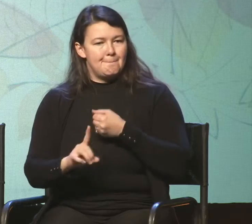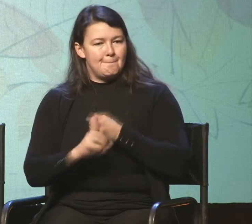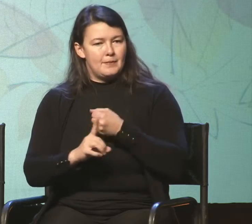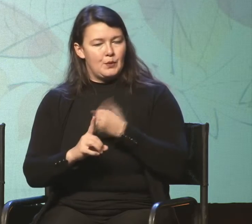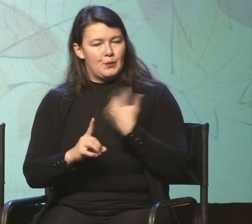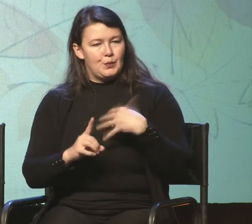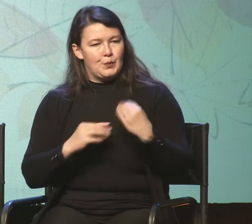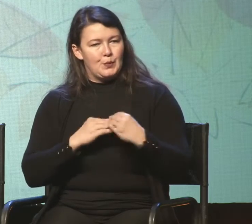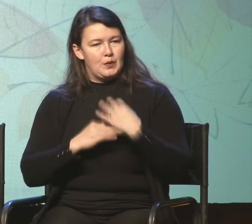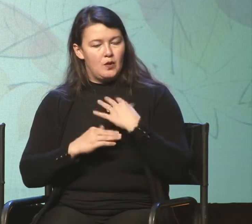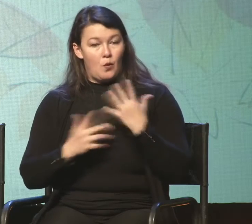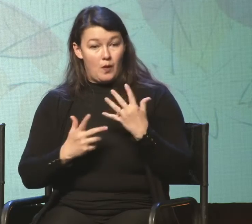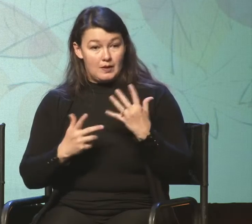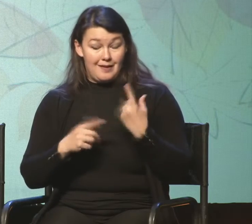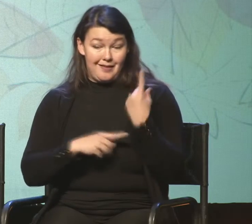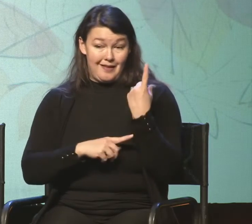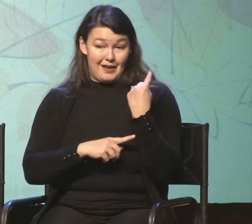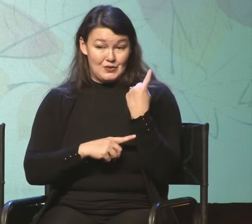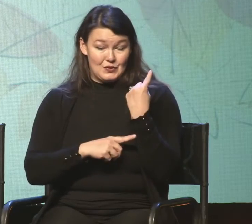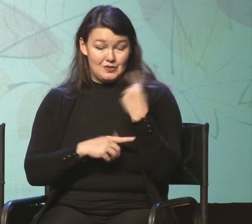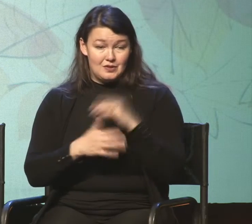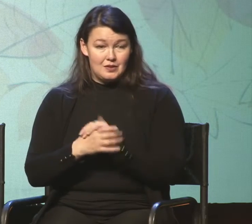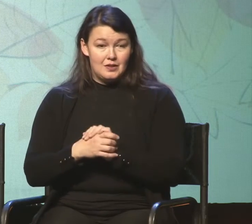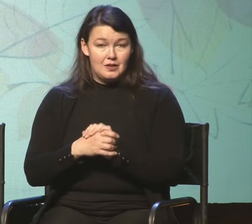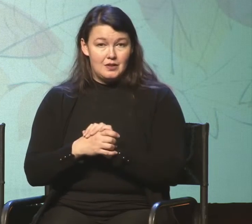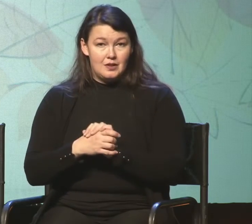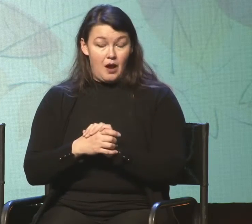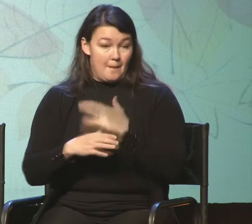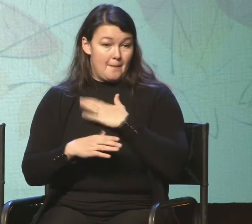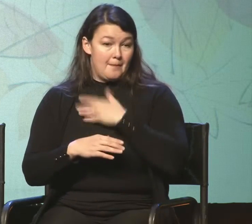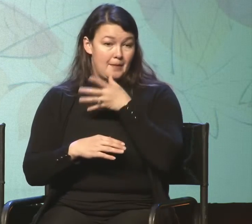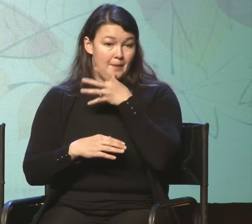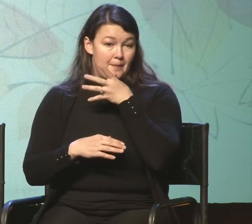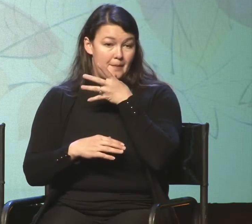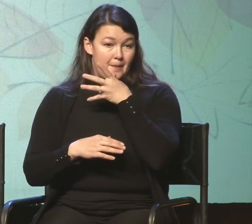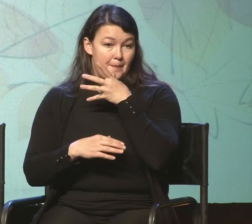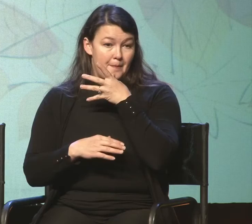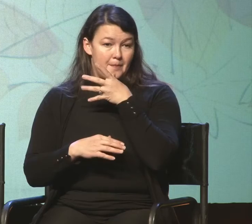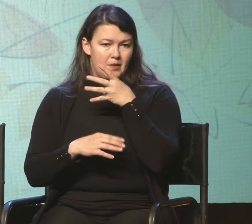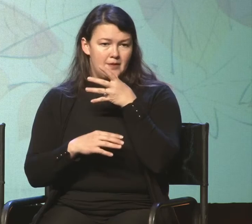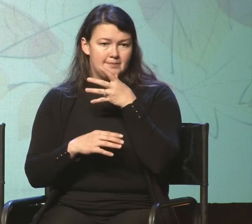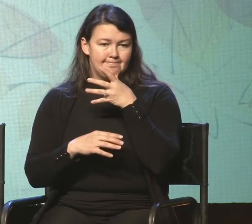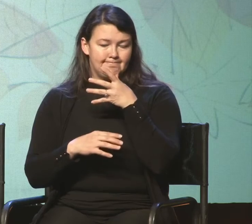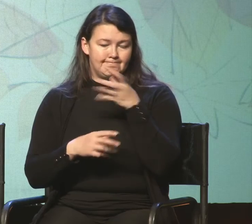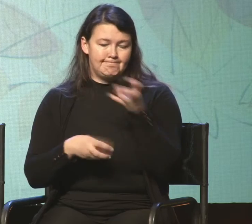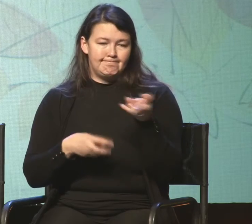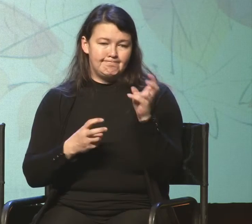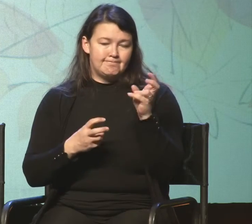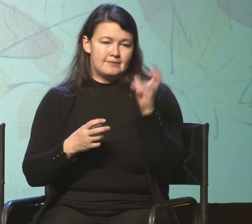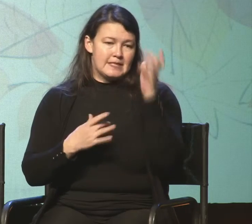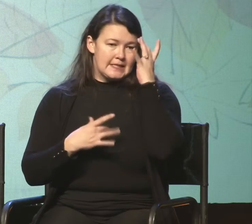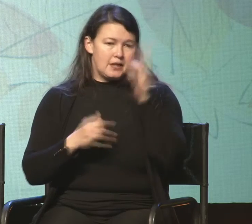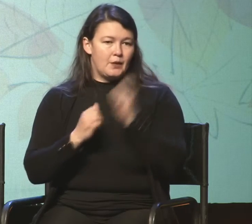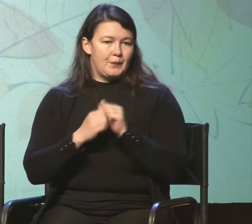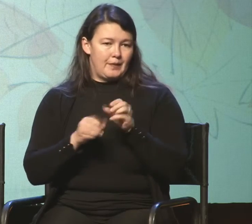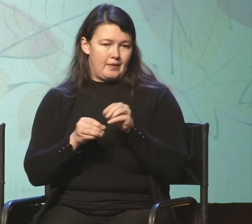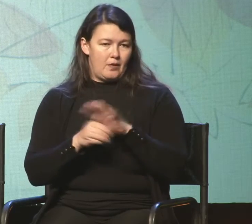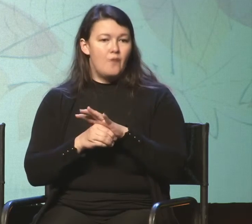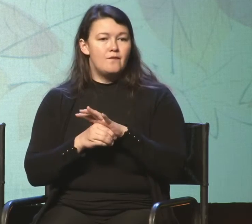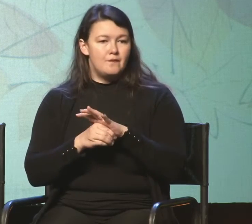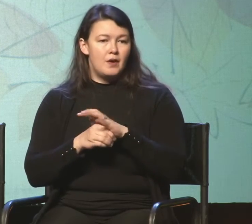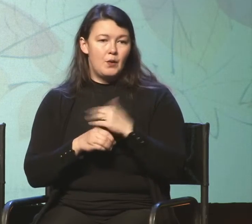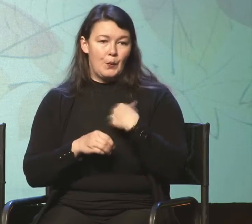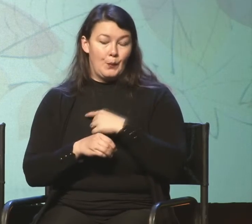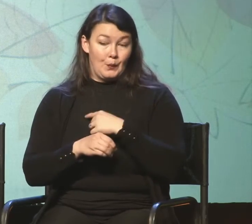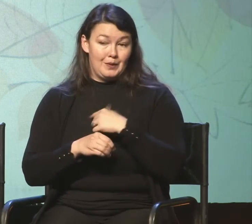was last year when my mom got sick with COVID, and we